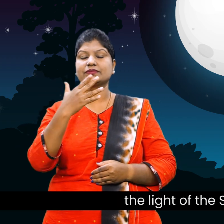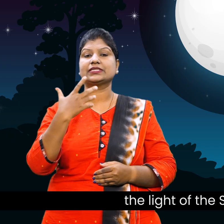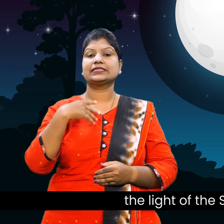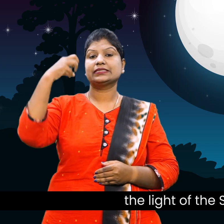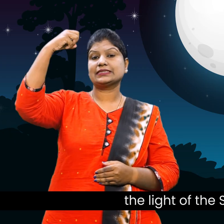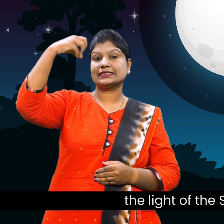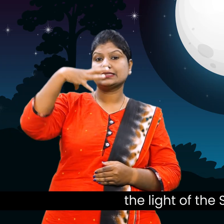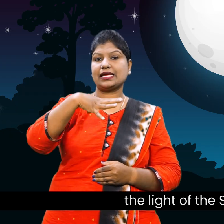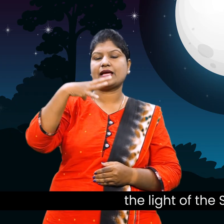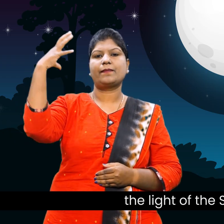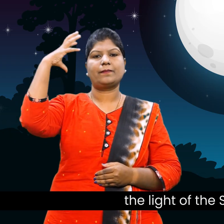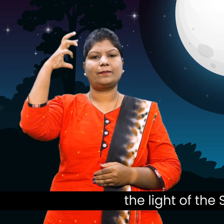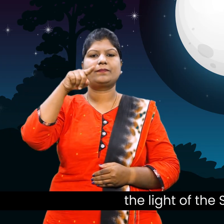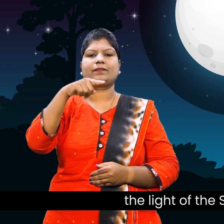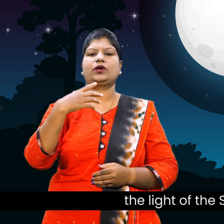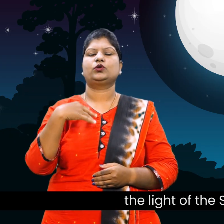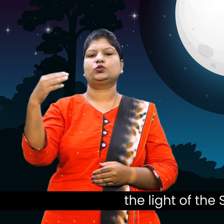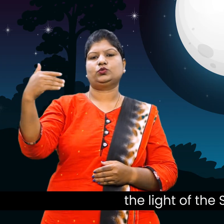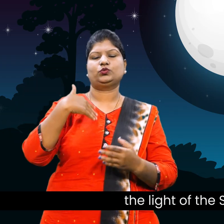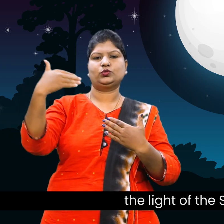reflected towards us.